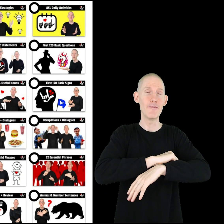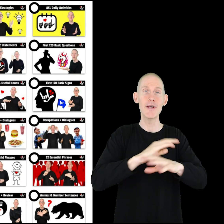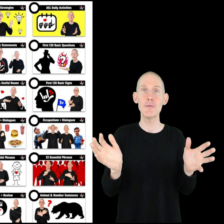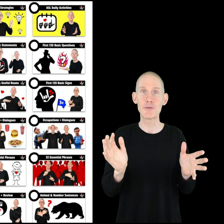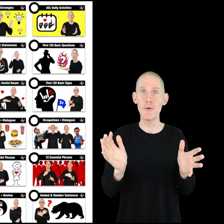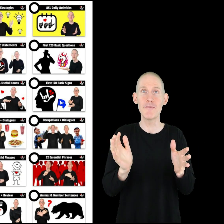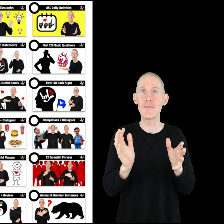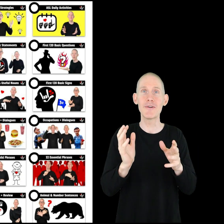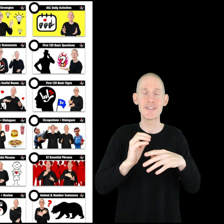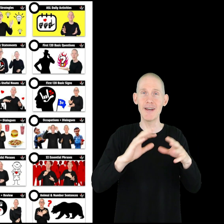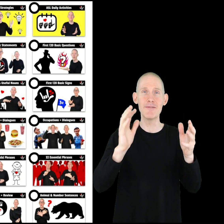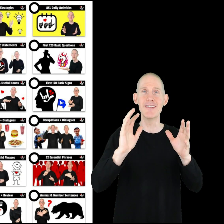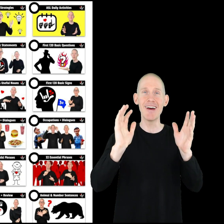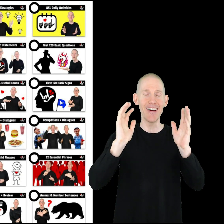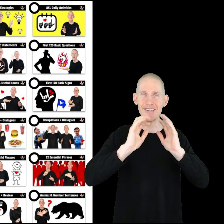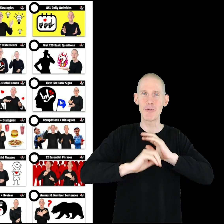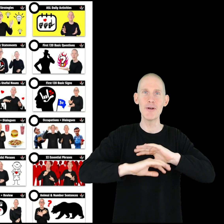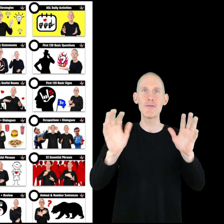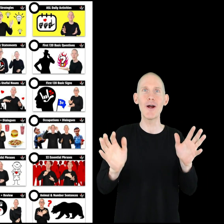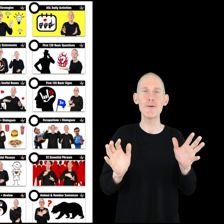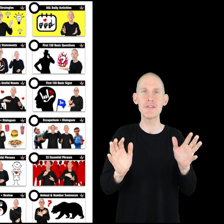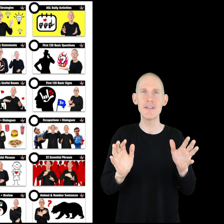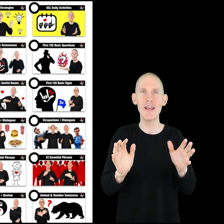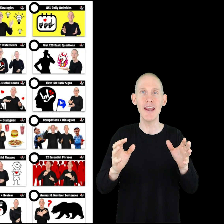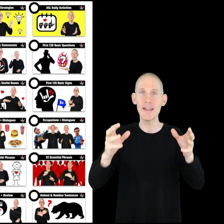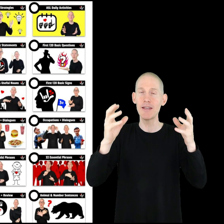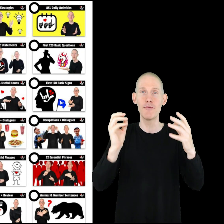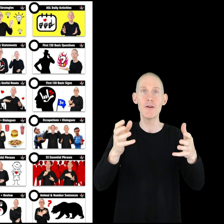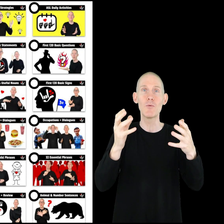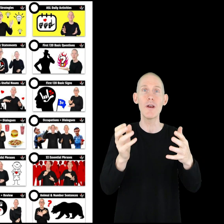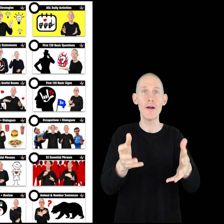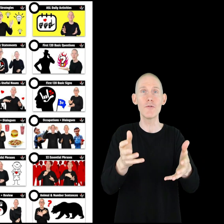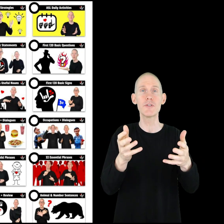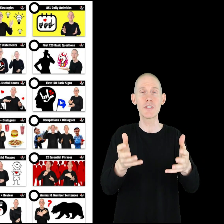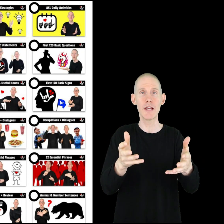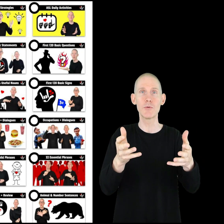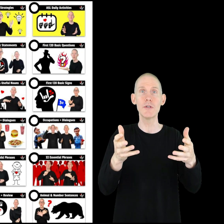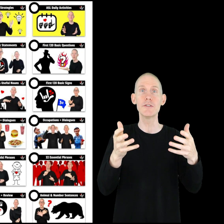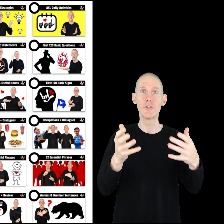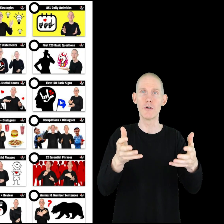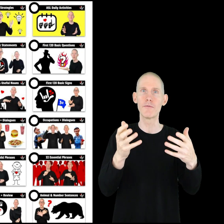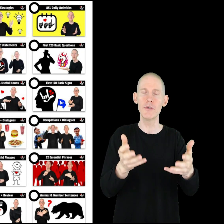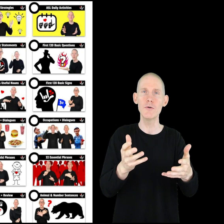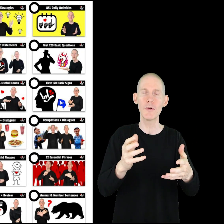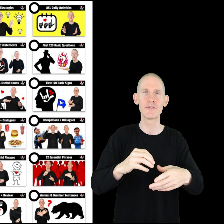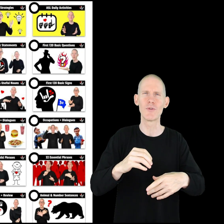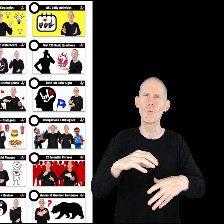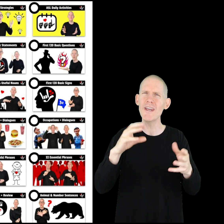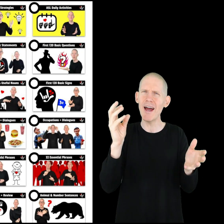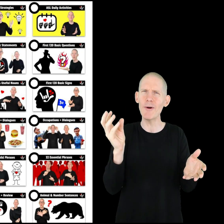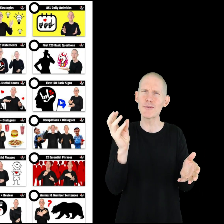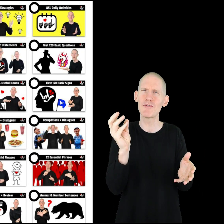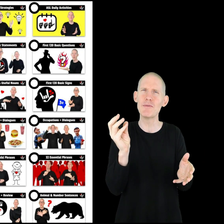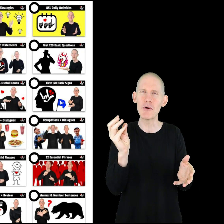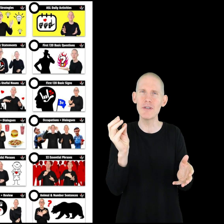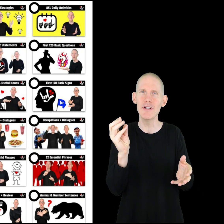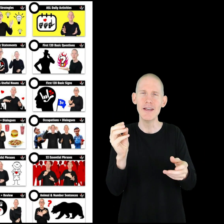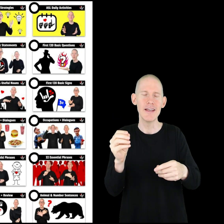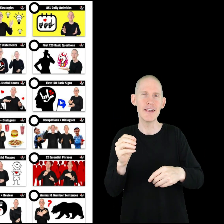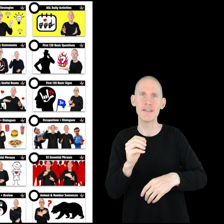available 24/7, 24 hours a day, and it can fit whatever schedule is good for you, whether it's the wee hours of the morning, it's in the middle of